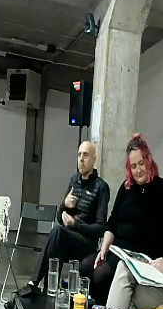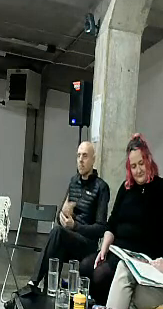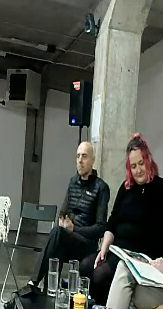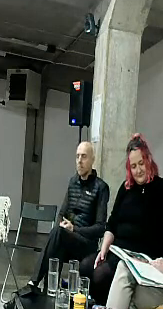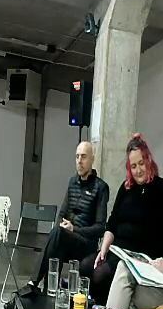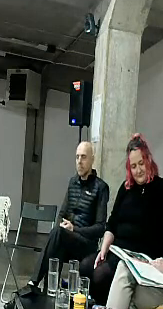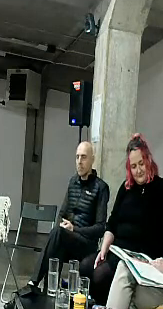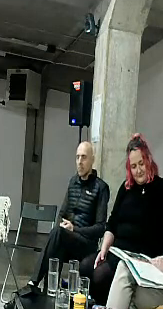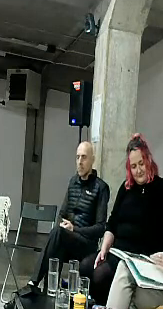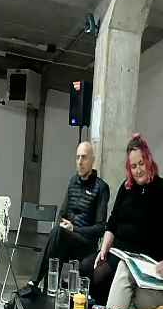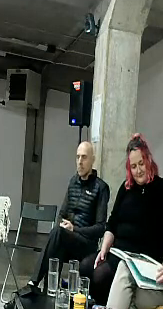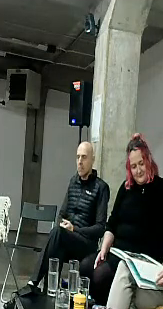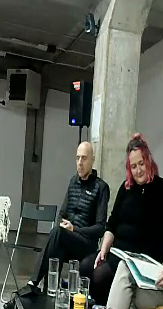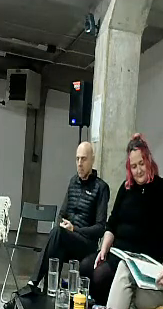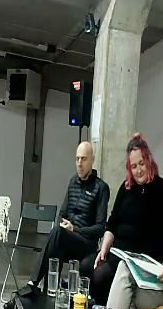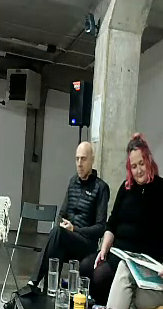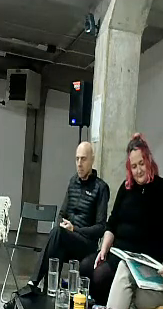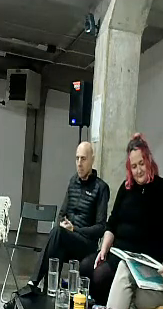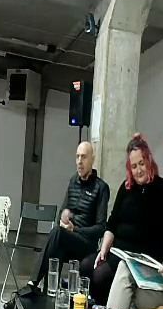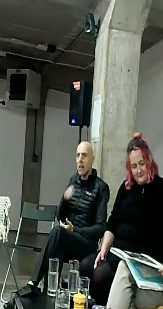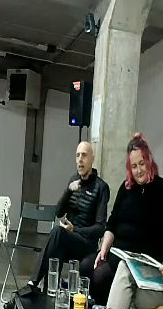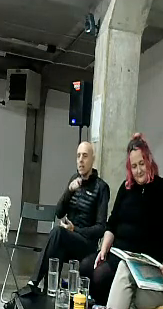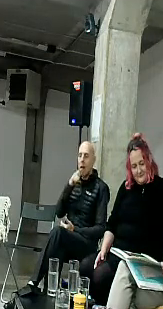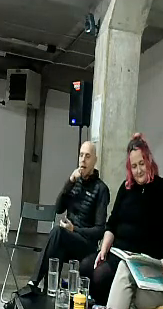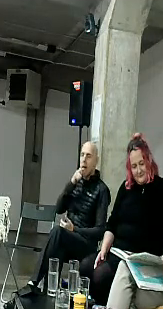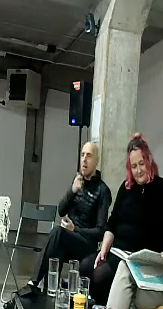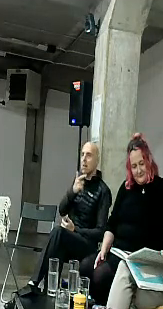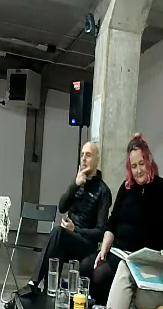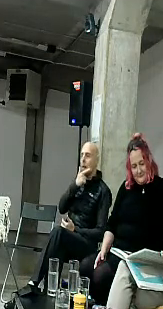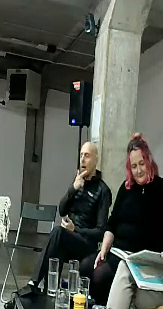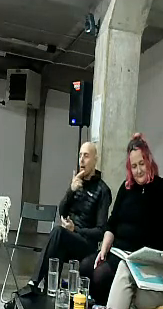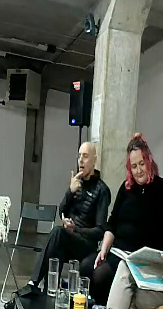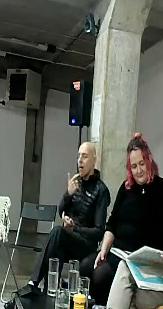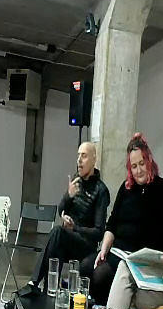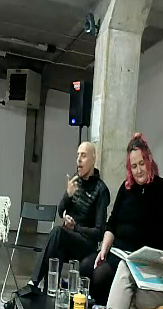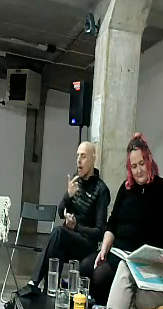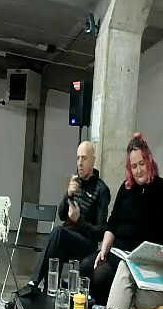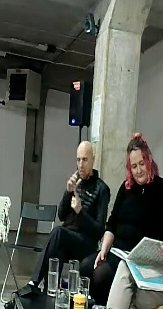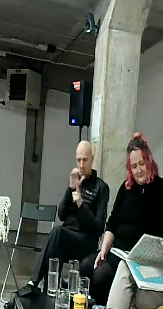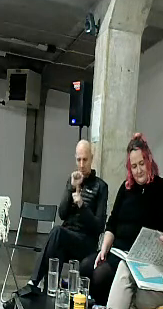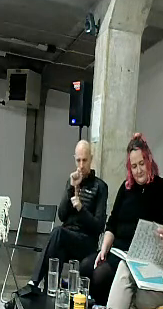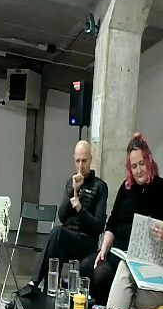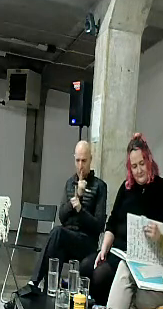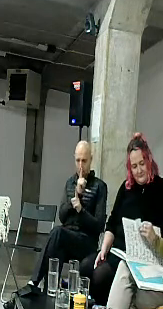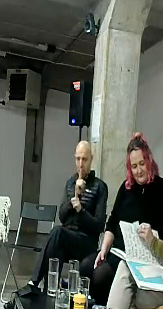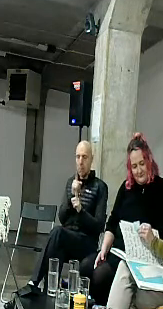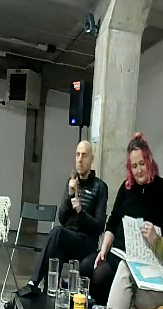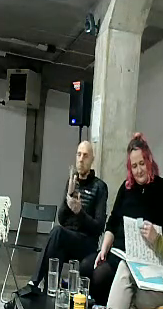His cheeky smile and distinctive laugh will be missed so much.